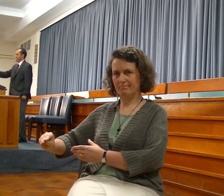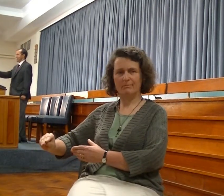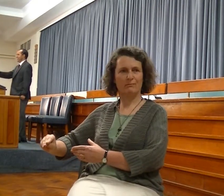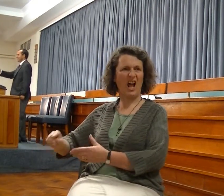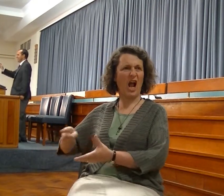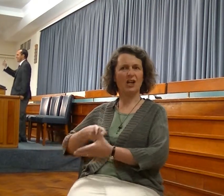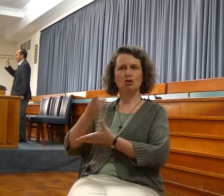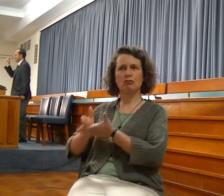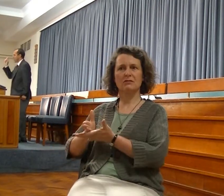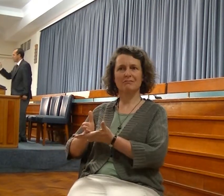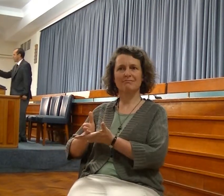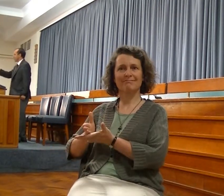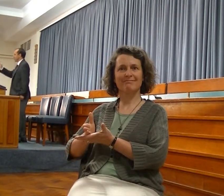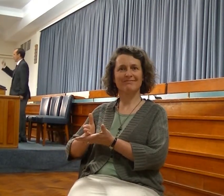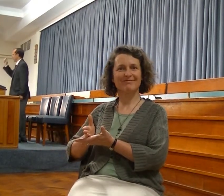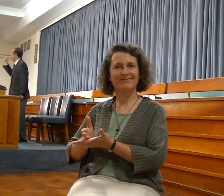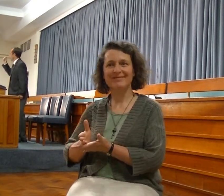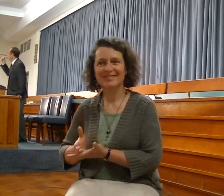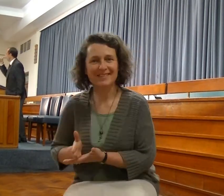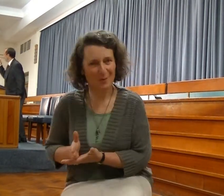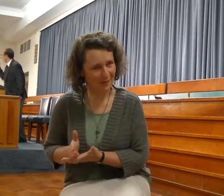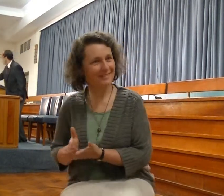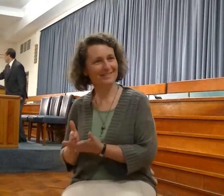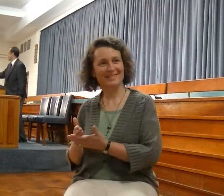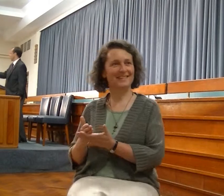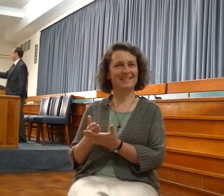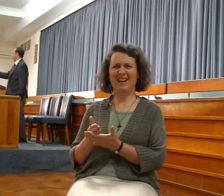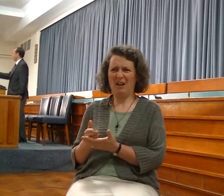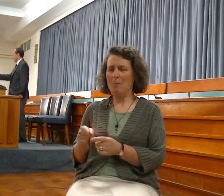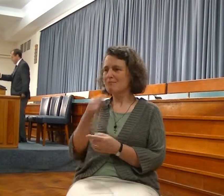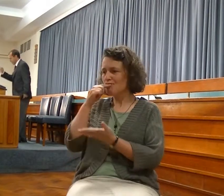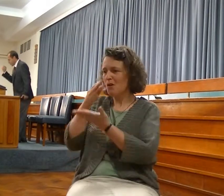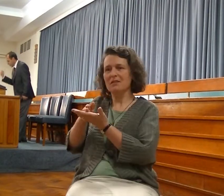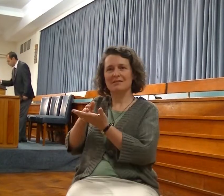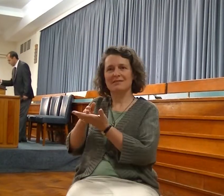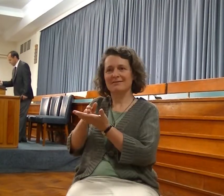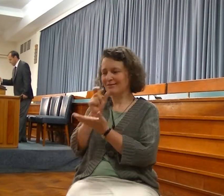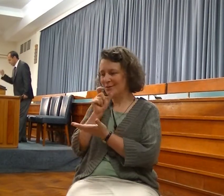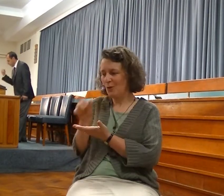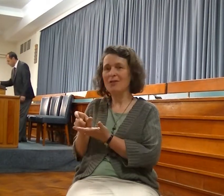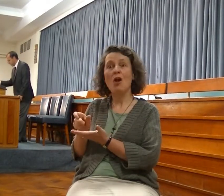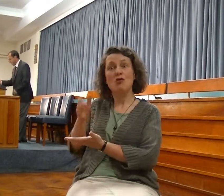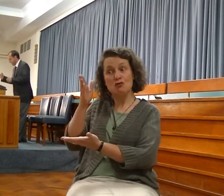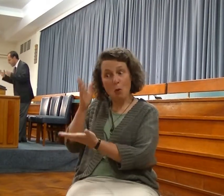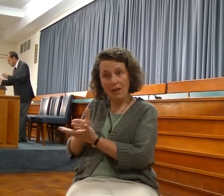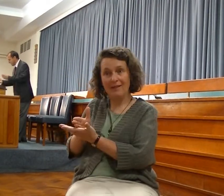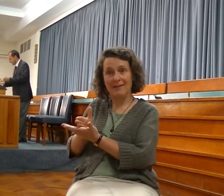of assurance. That is a word of a promise.